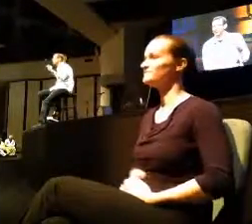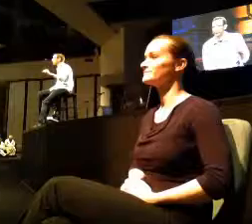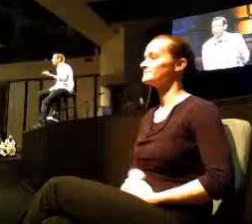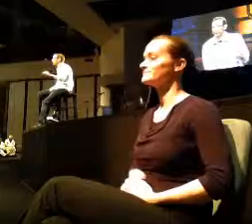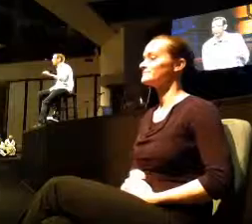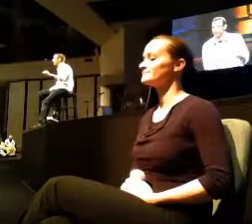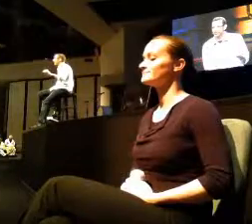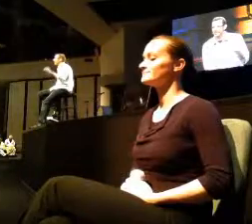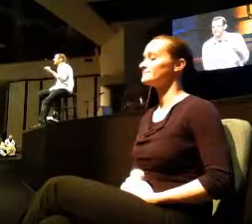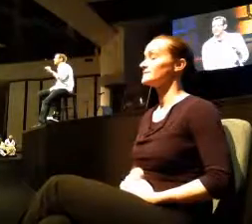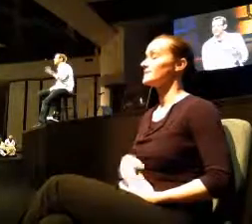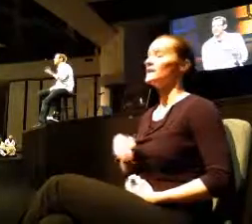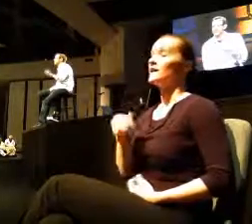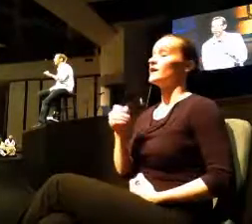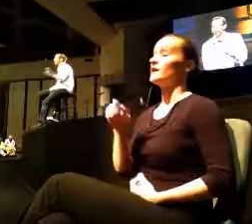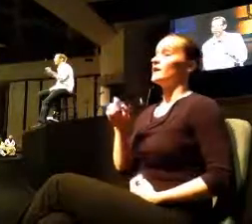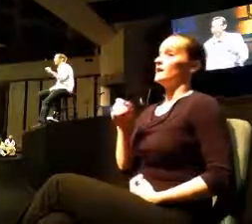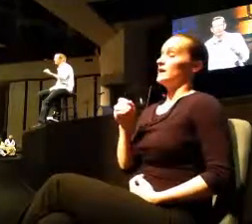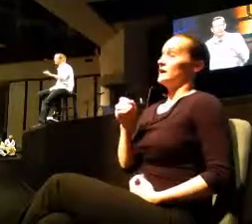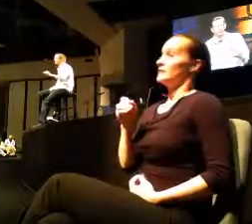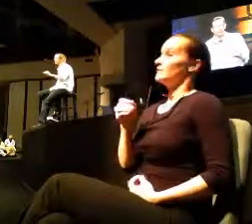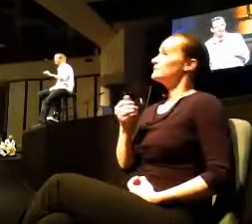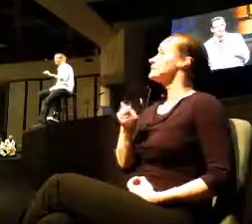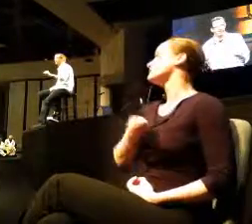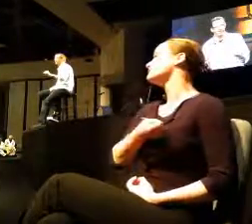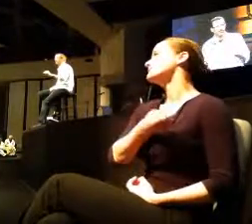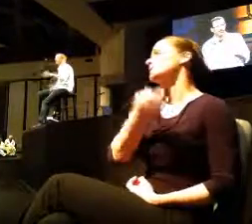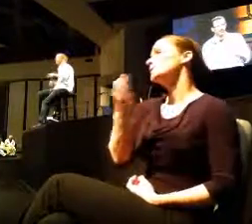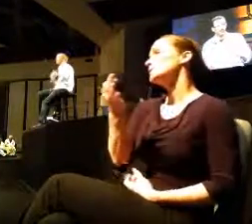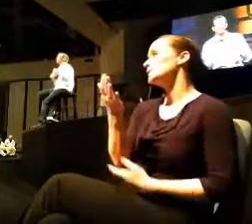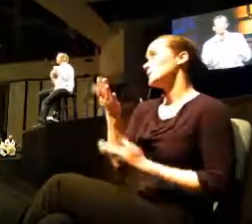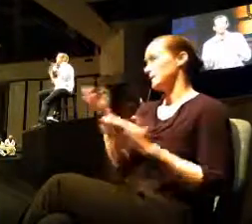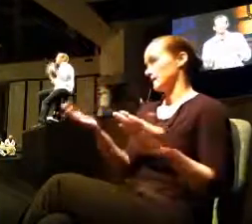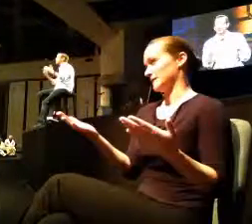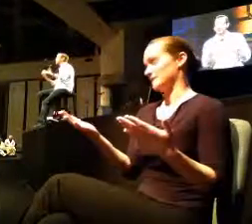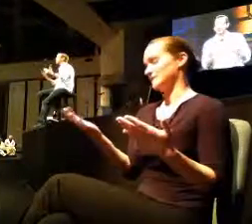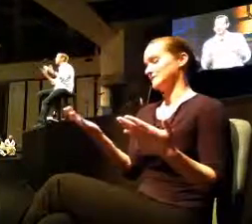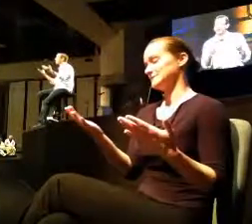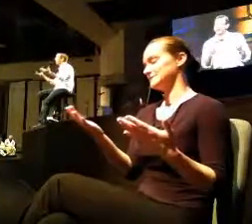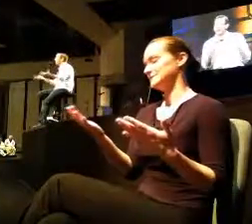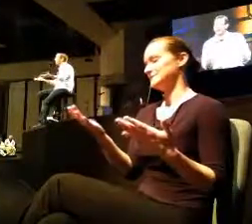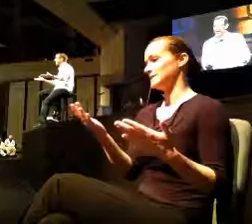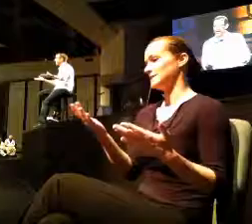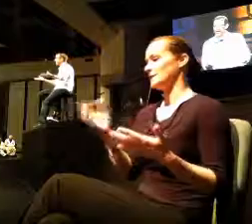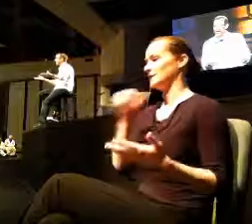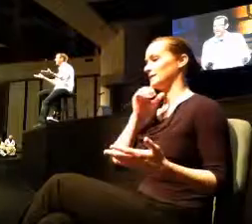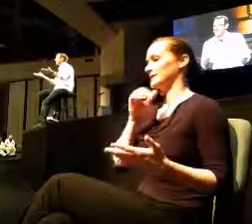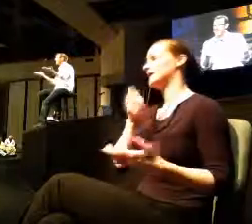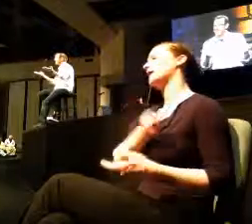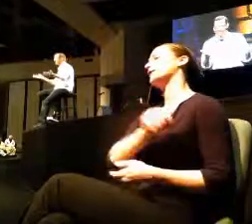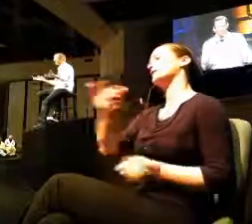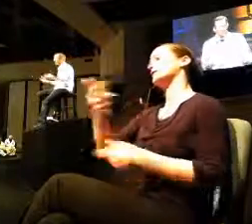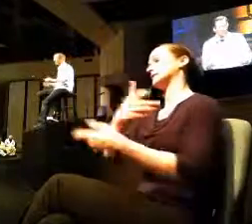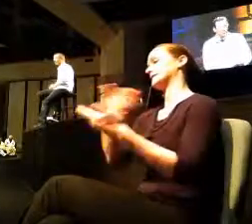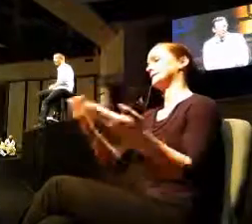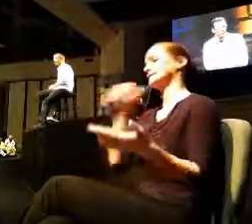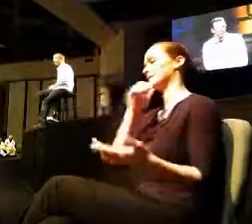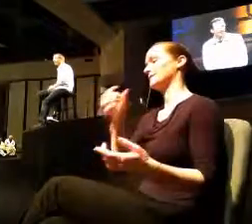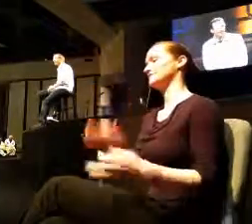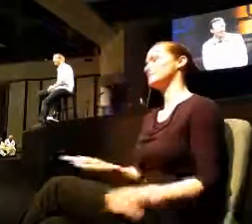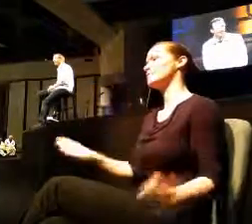are as rich as being a part of the movement of being the expression of Christ in this